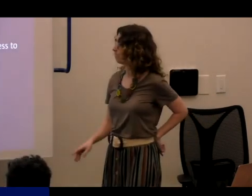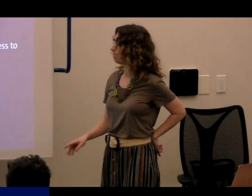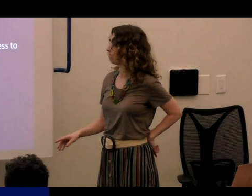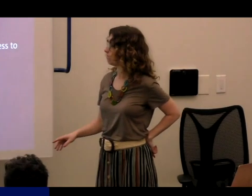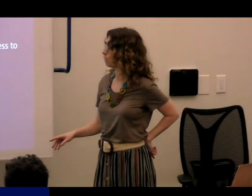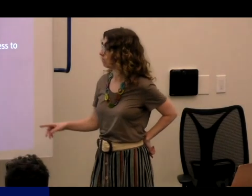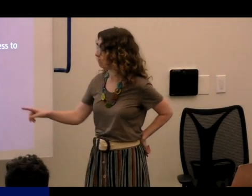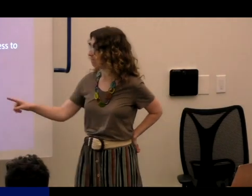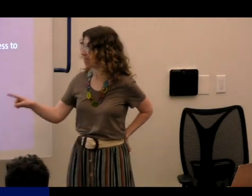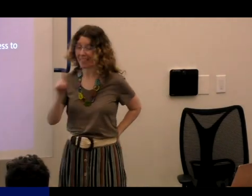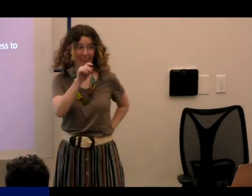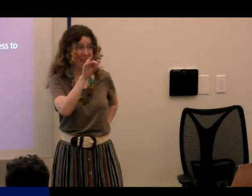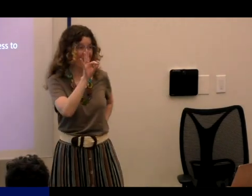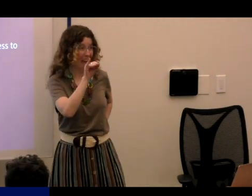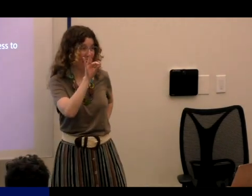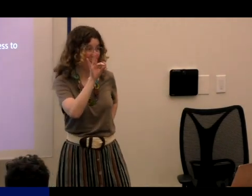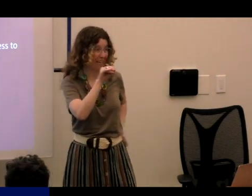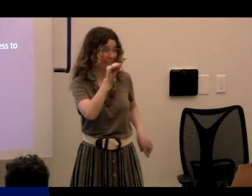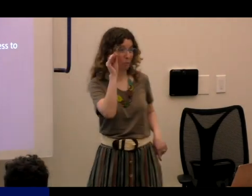birth.